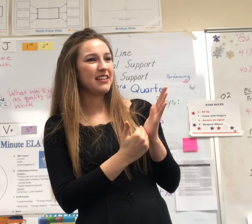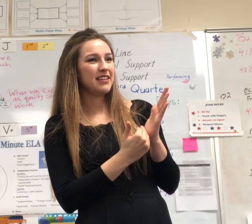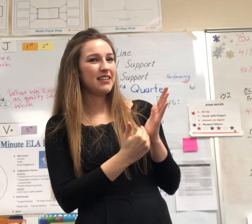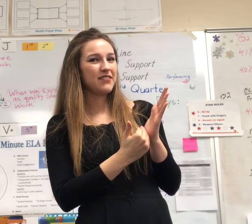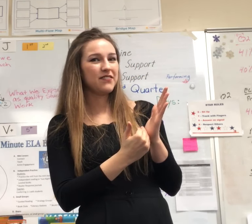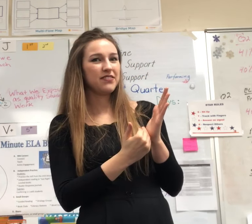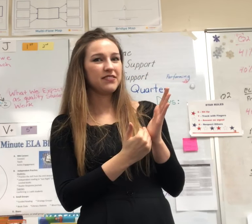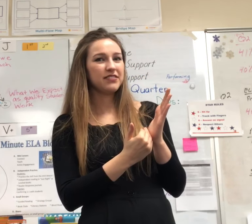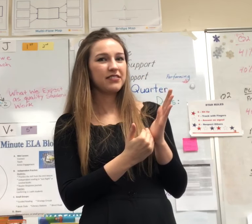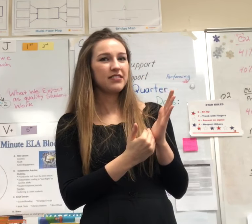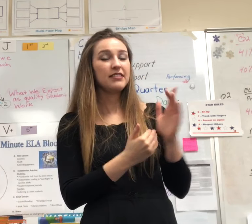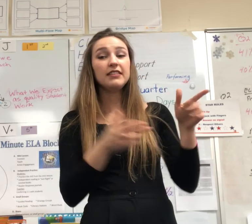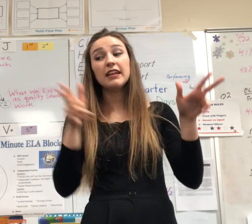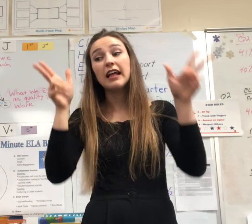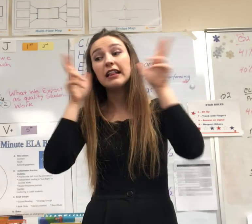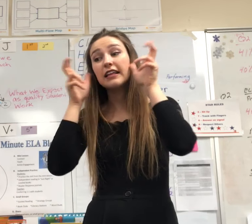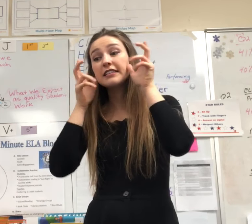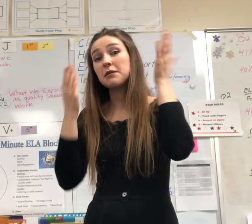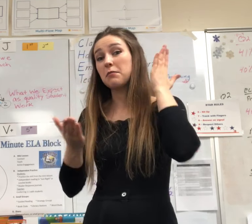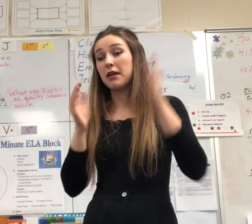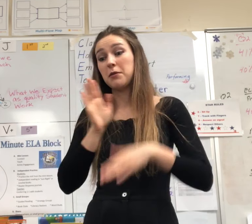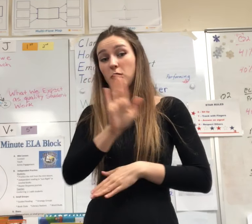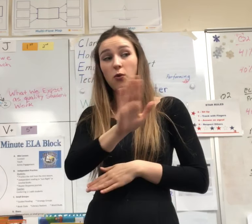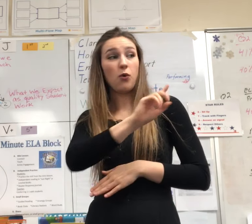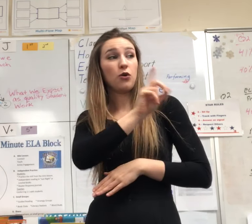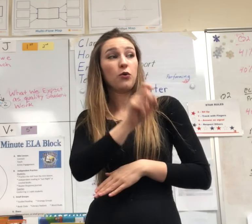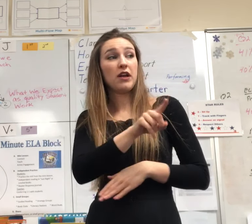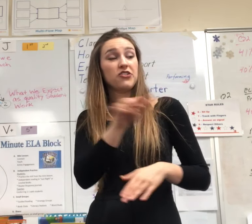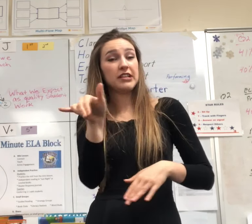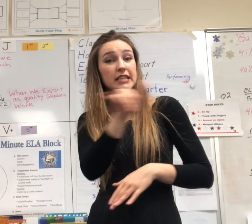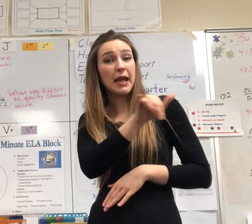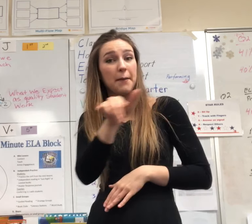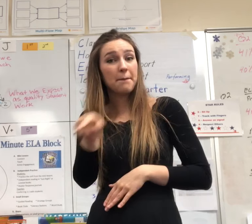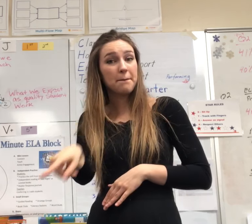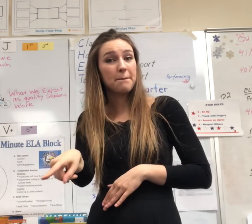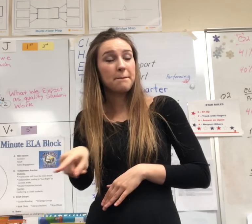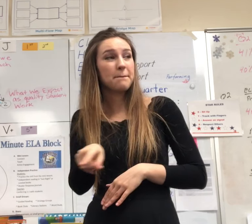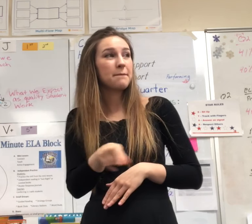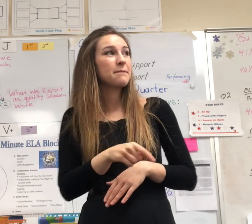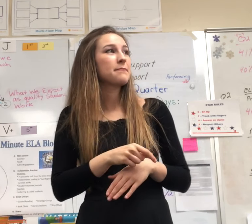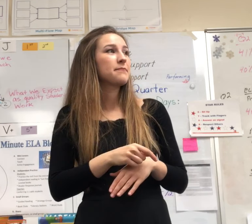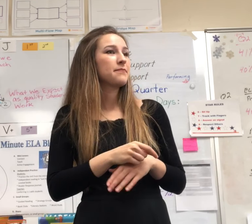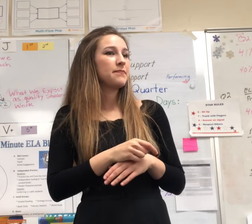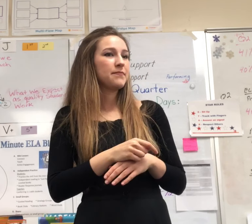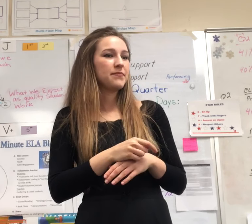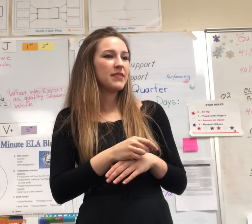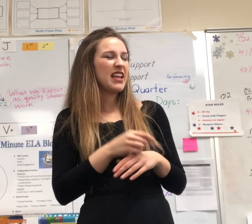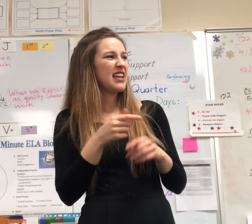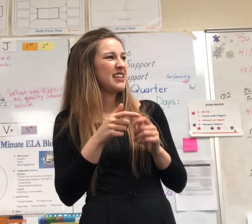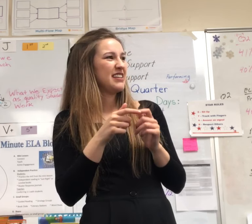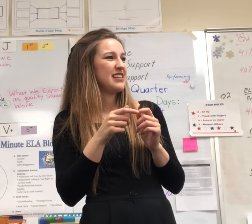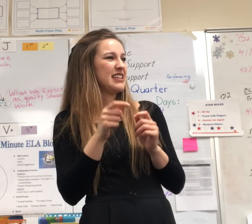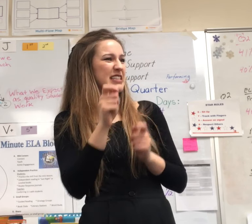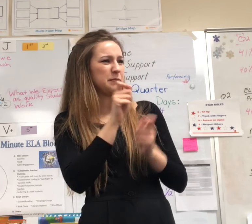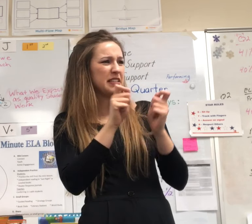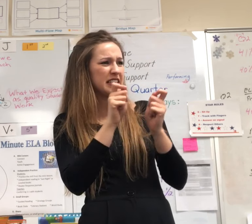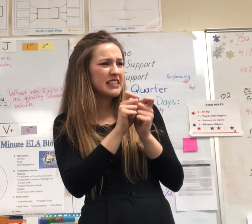Let's listen. It might be your question. if it goes a certain speed and then half of that speed, like